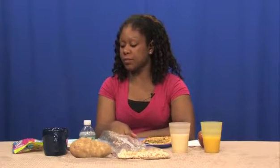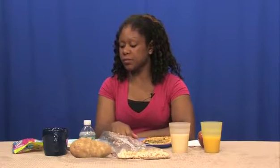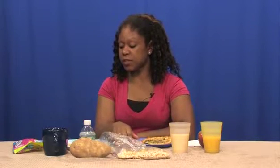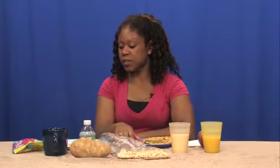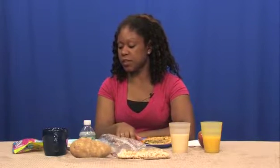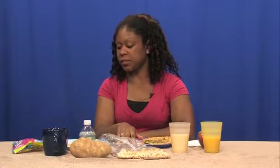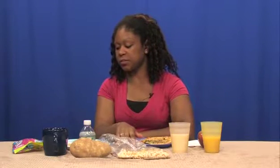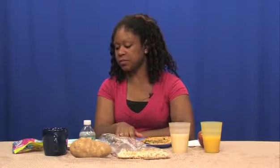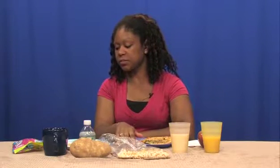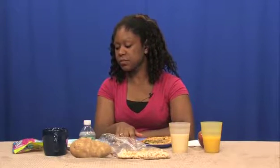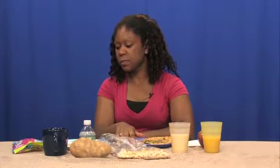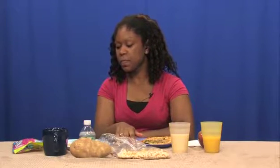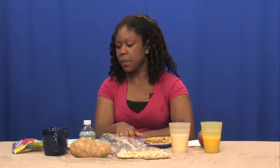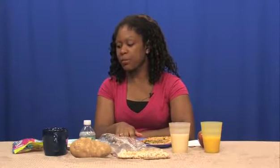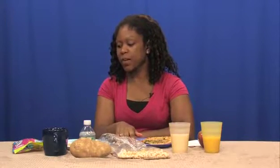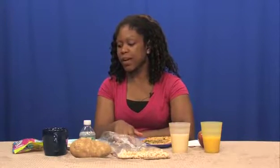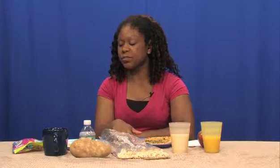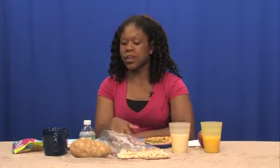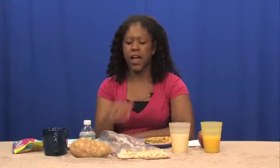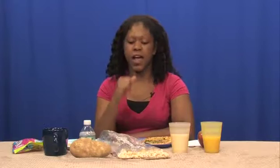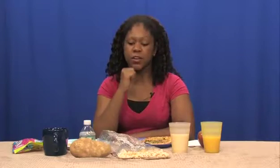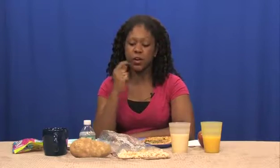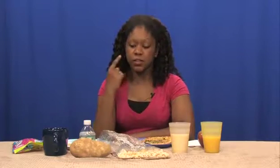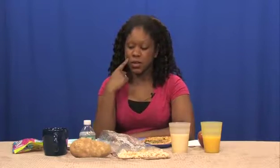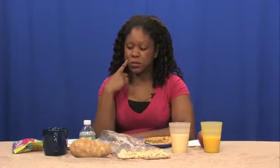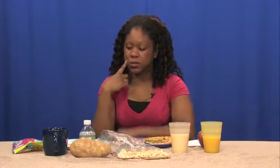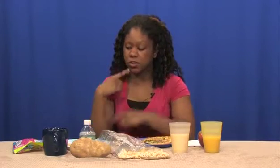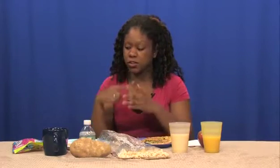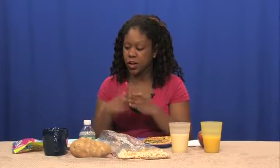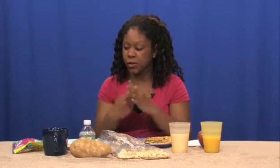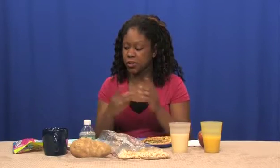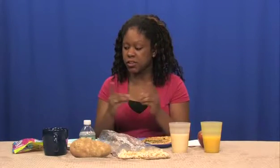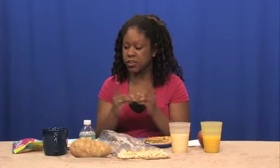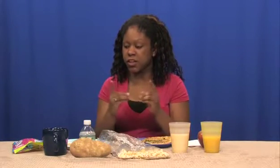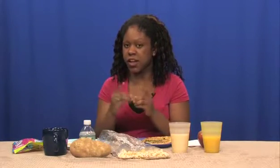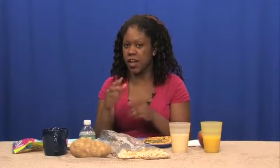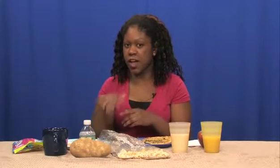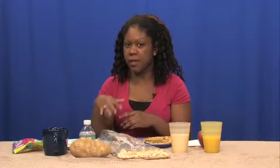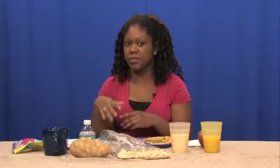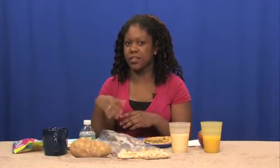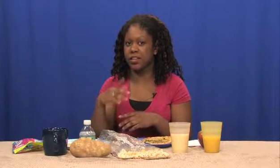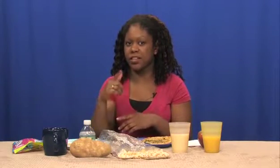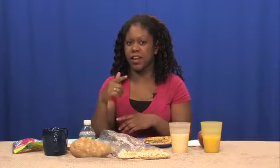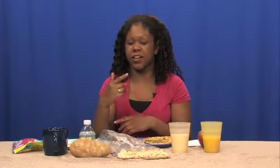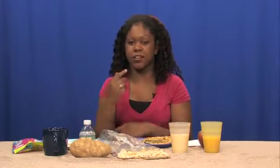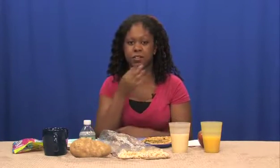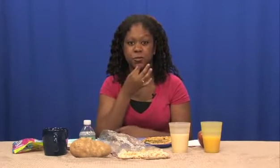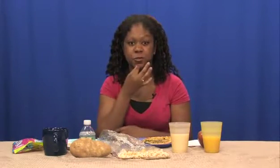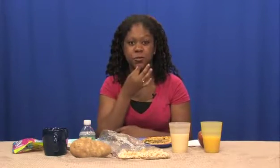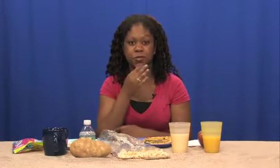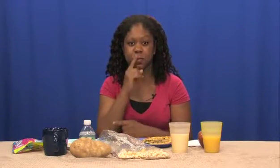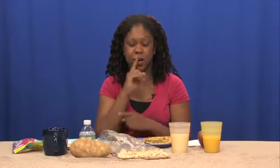Let's see. I don't think we'll start with dessert yet. Later, soon,